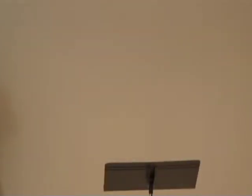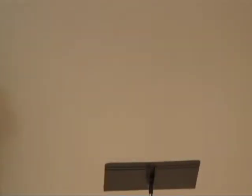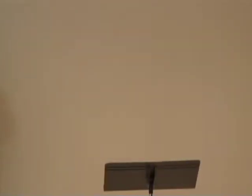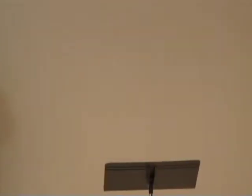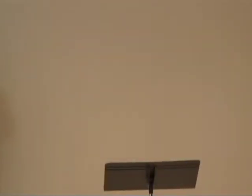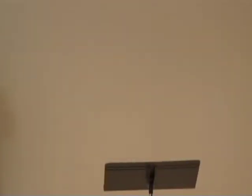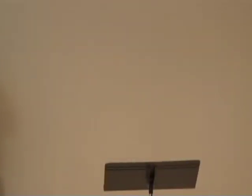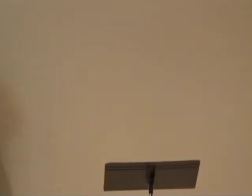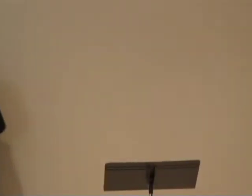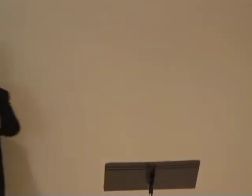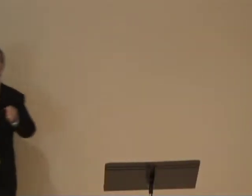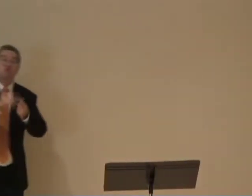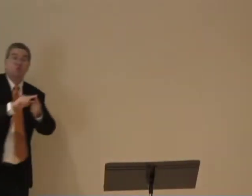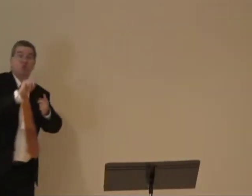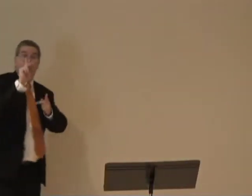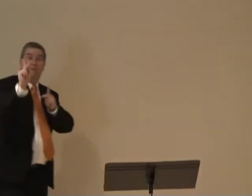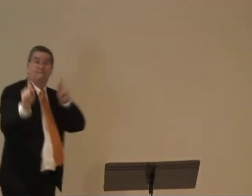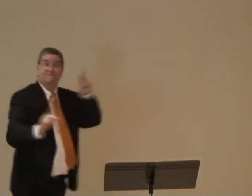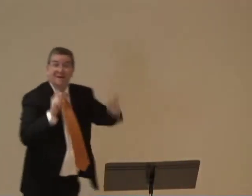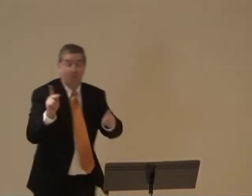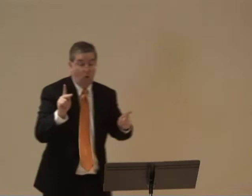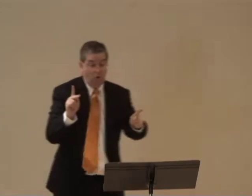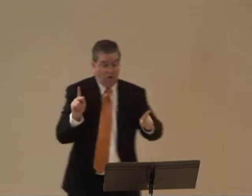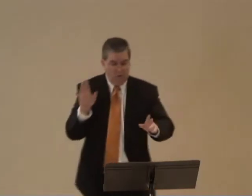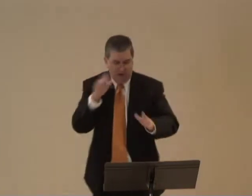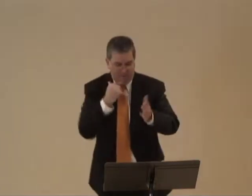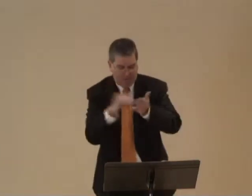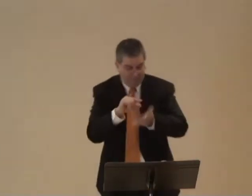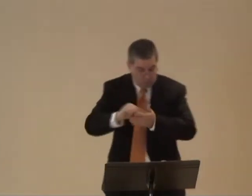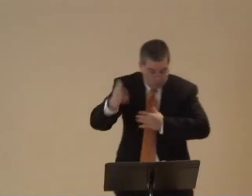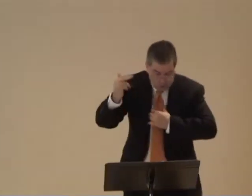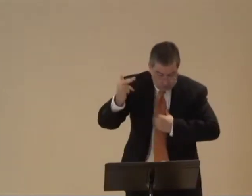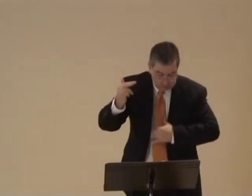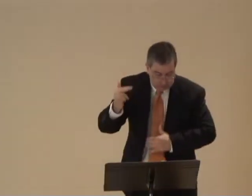Right here, verse 13 says, "And Moses said unto the people,